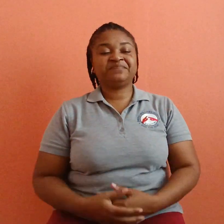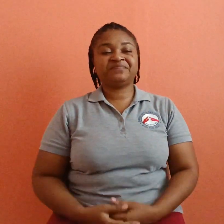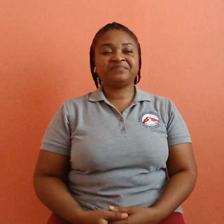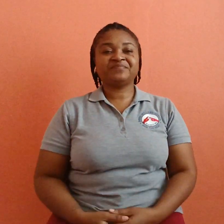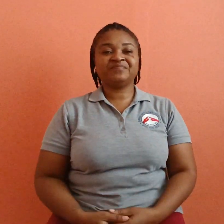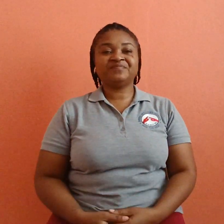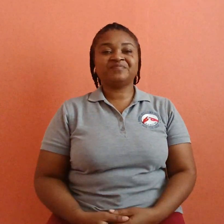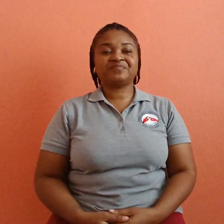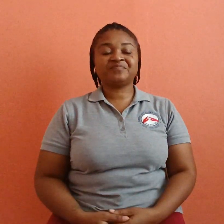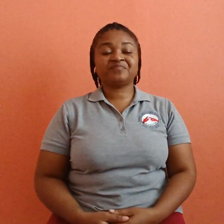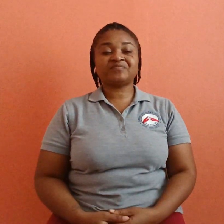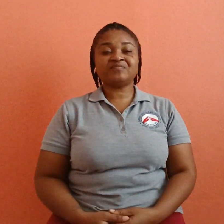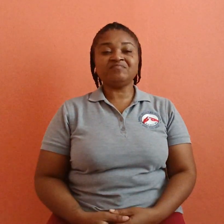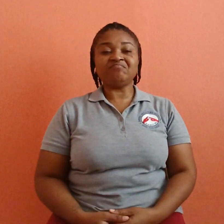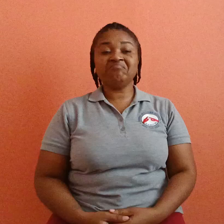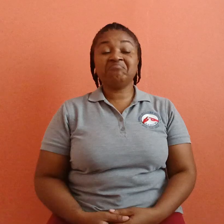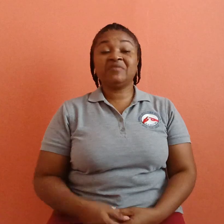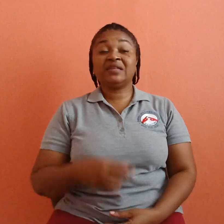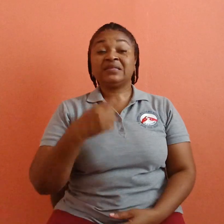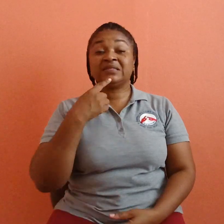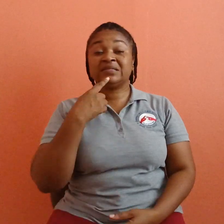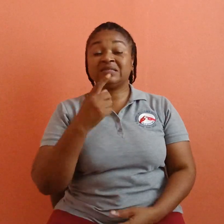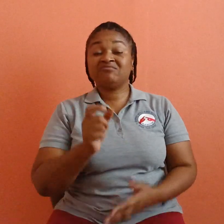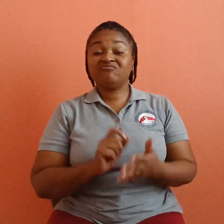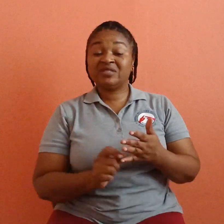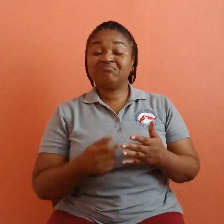I can plan and execute projects,